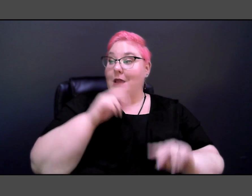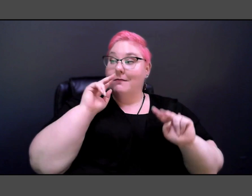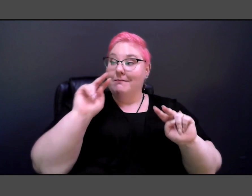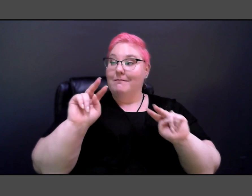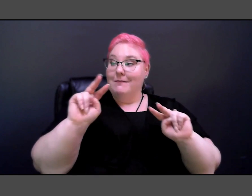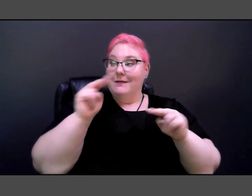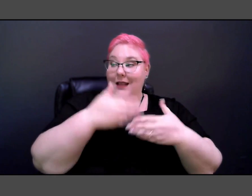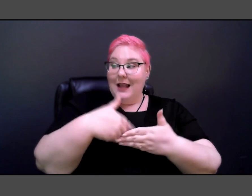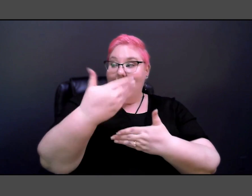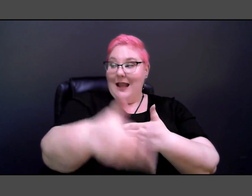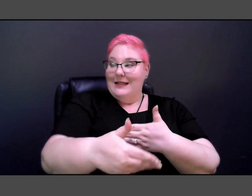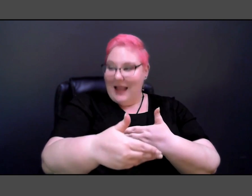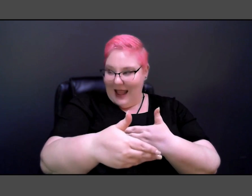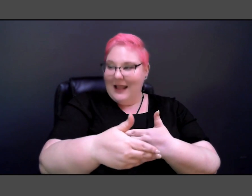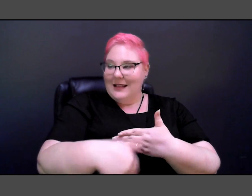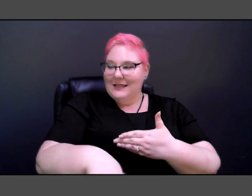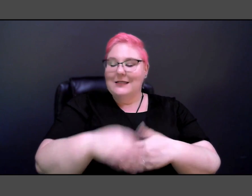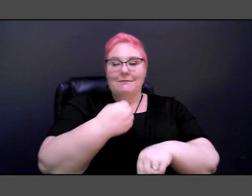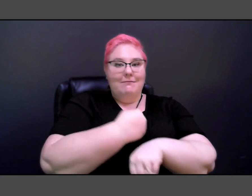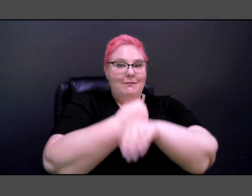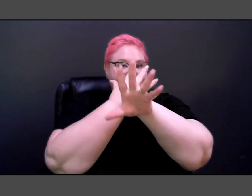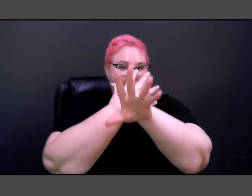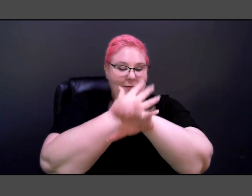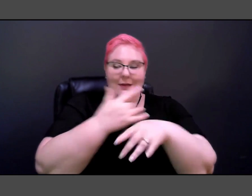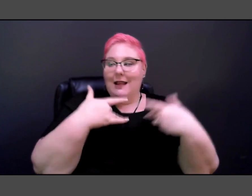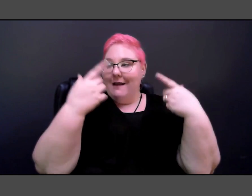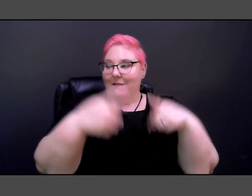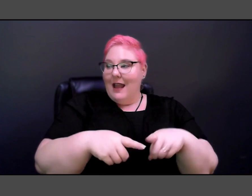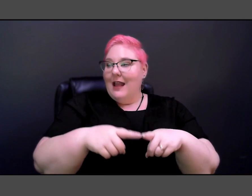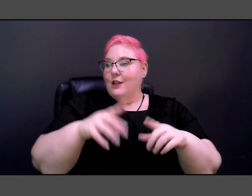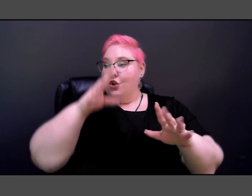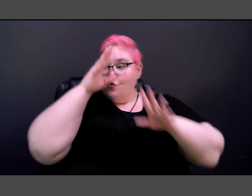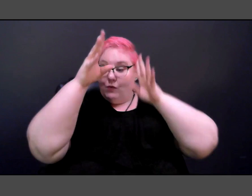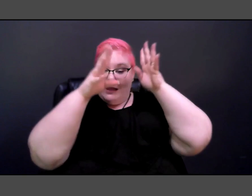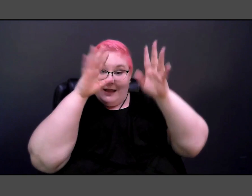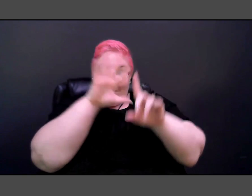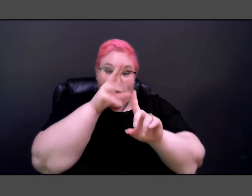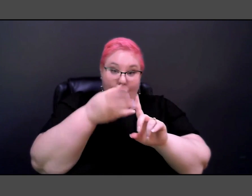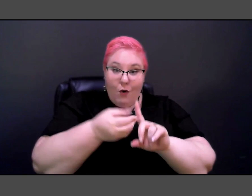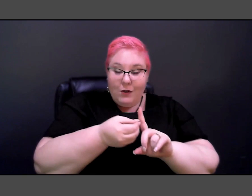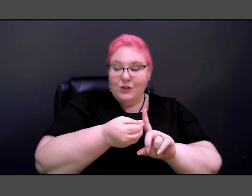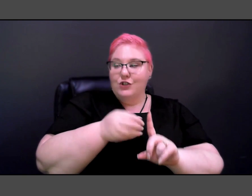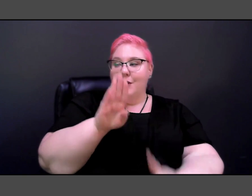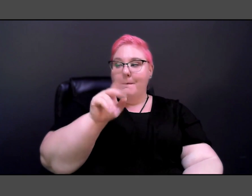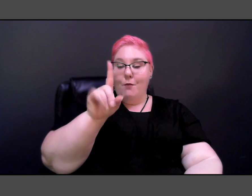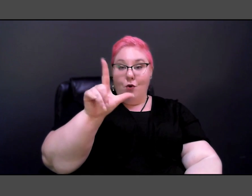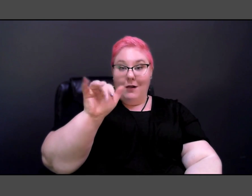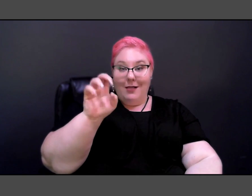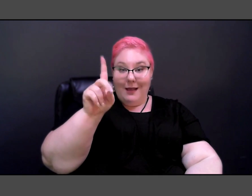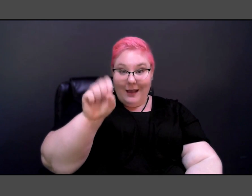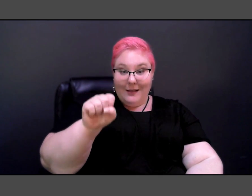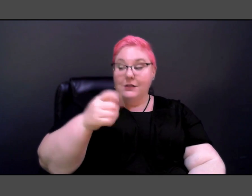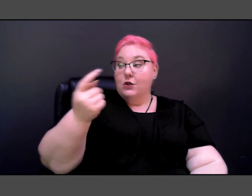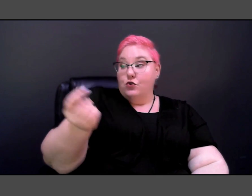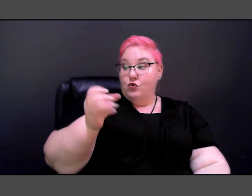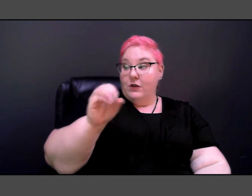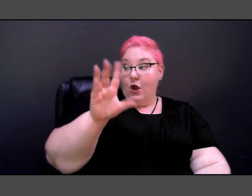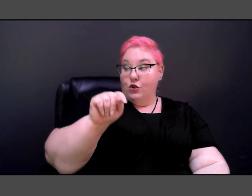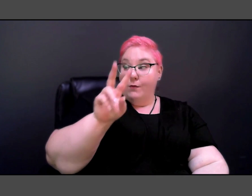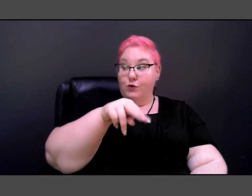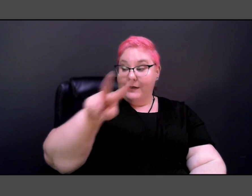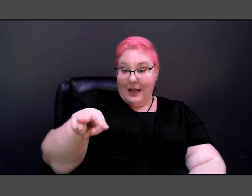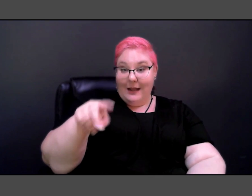Mellon virtual event, Creativity and Cultures in the Borderlands, on Tuesday, October 22nd at 4